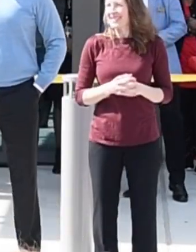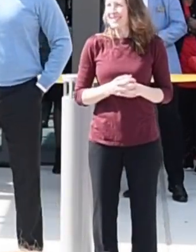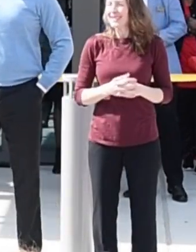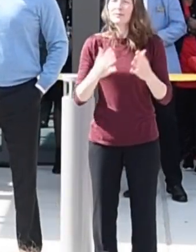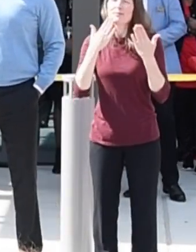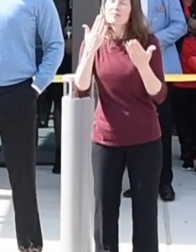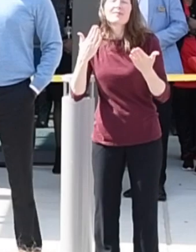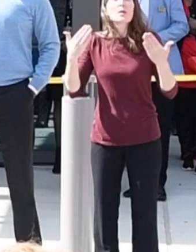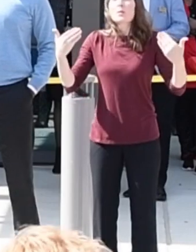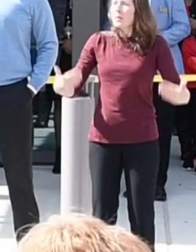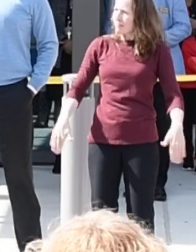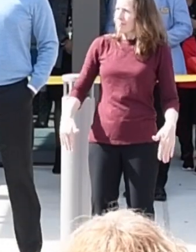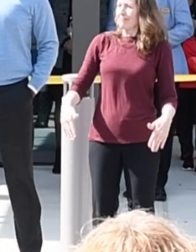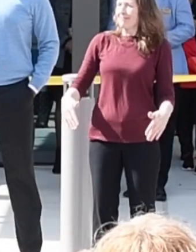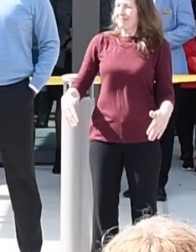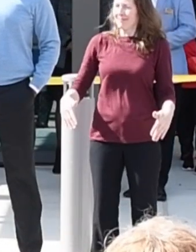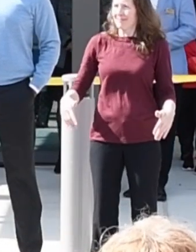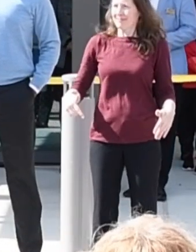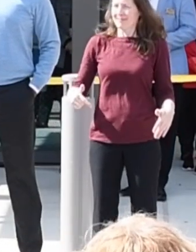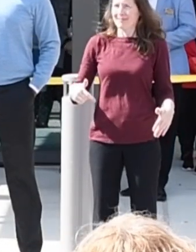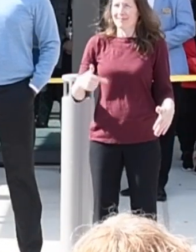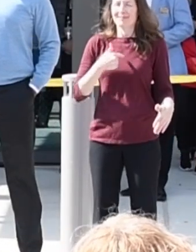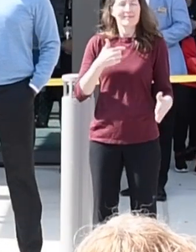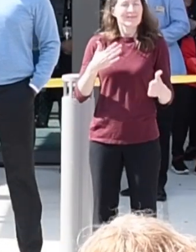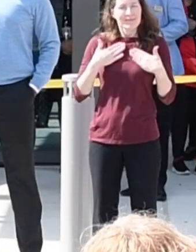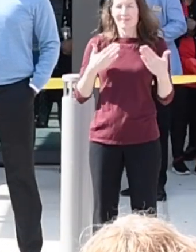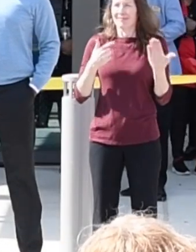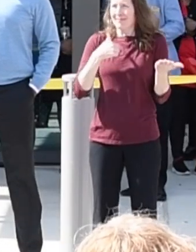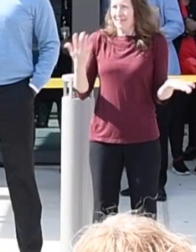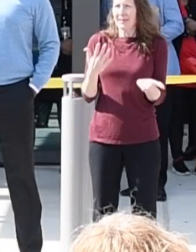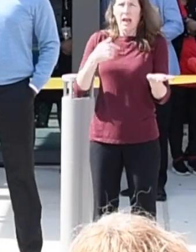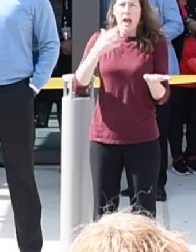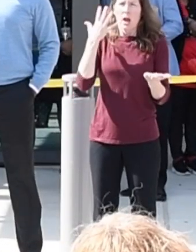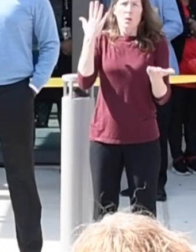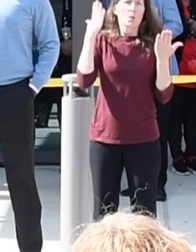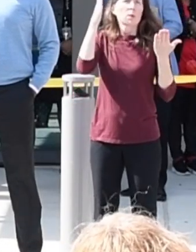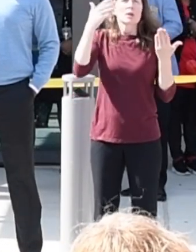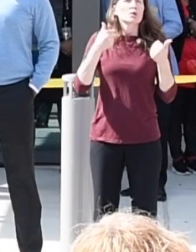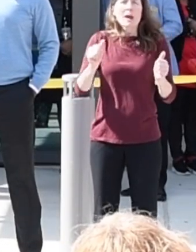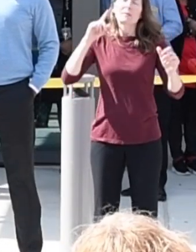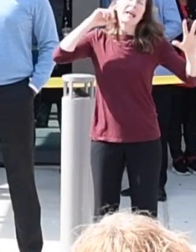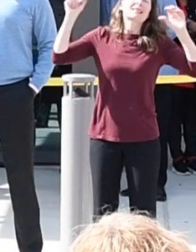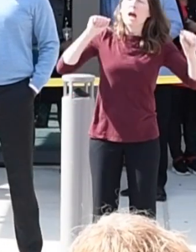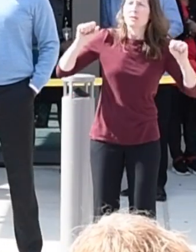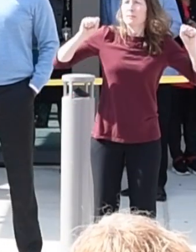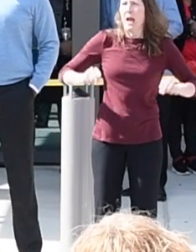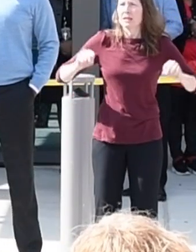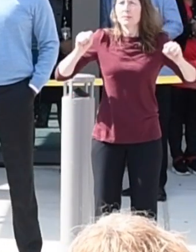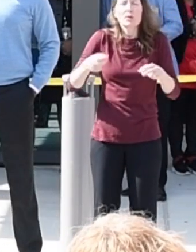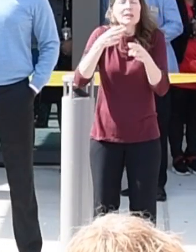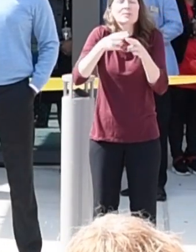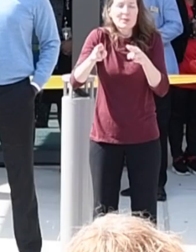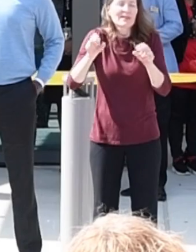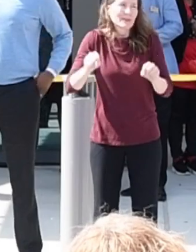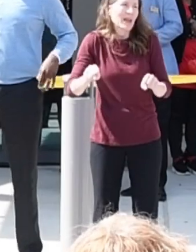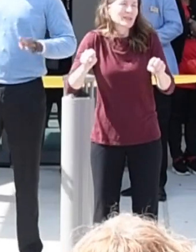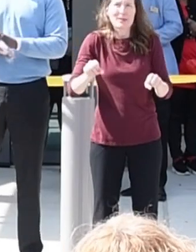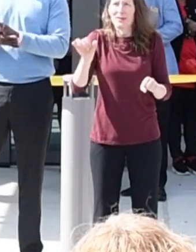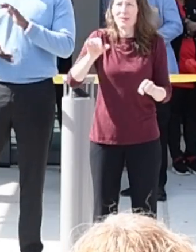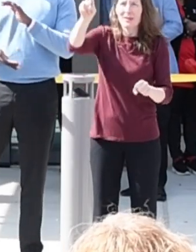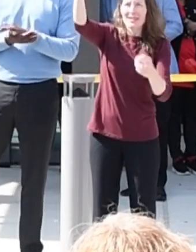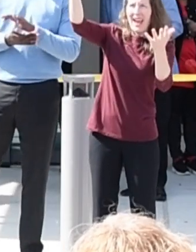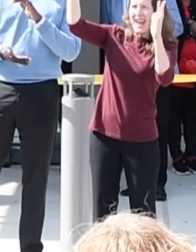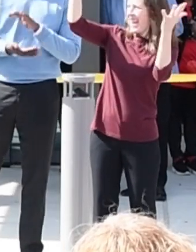Wow, it is so good to be here. I will try to be as brief and as loud as I can be. I know, it's